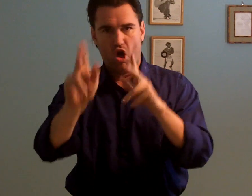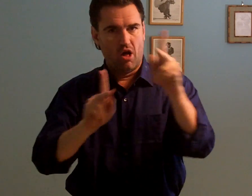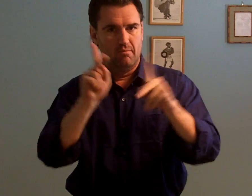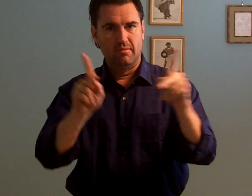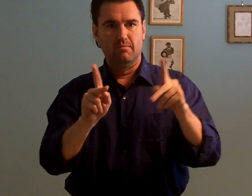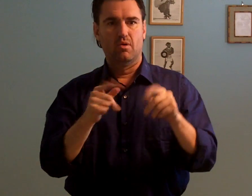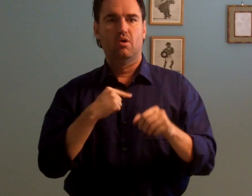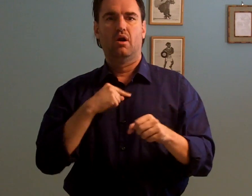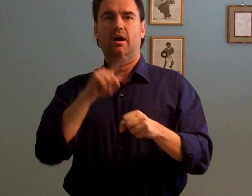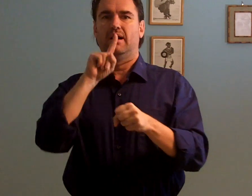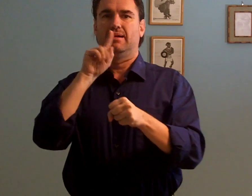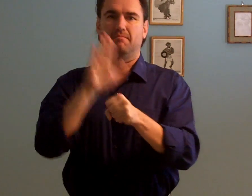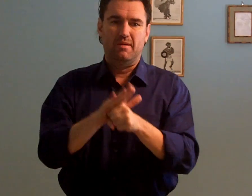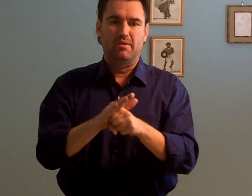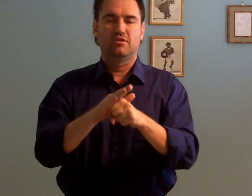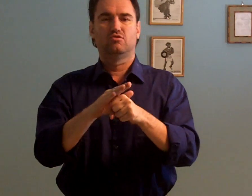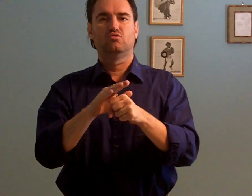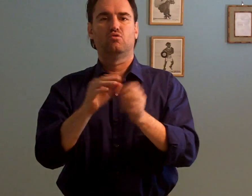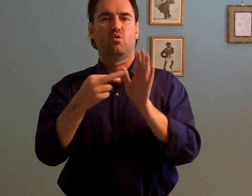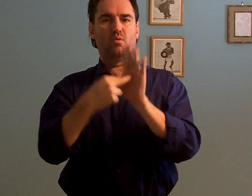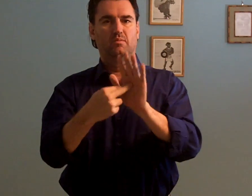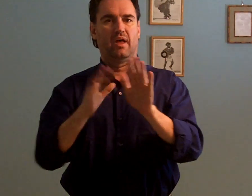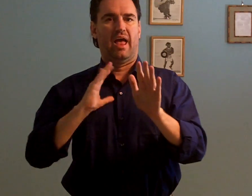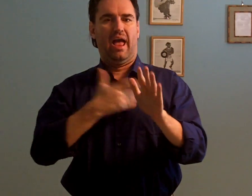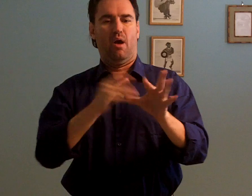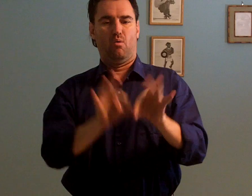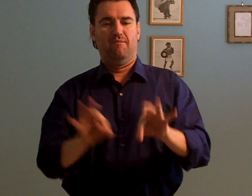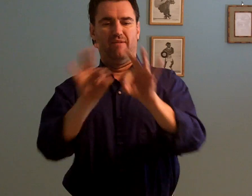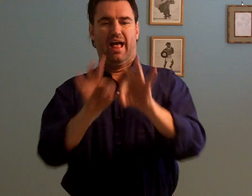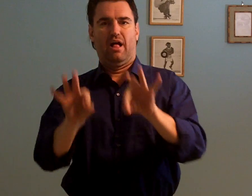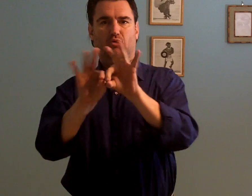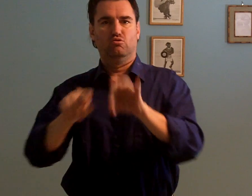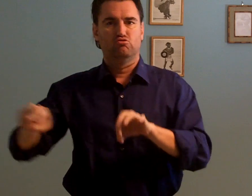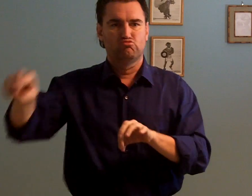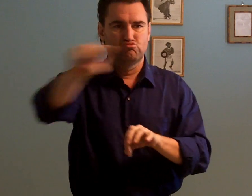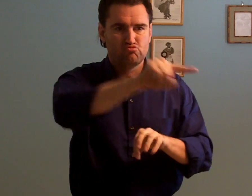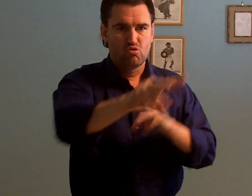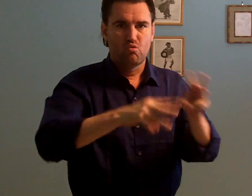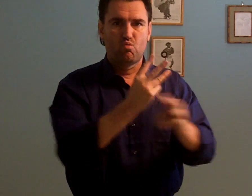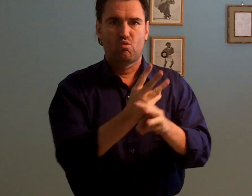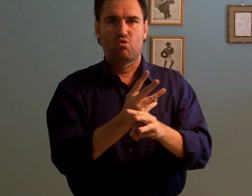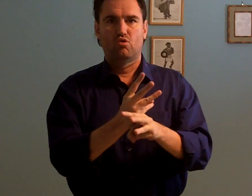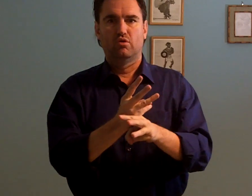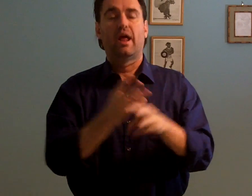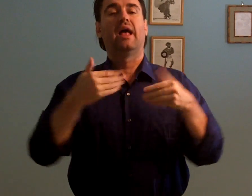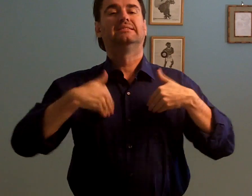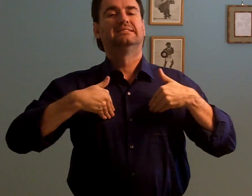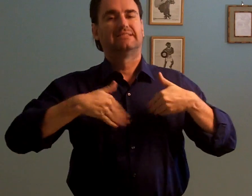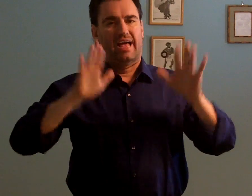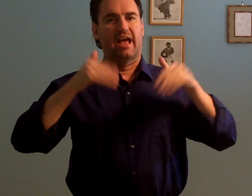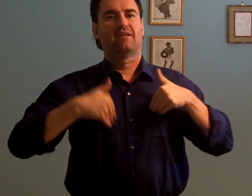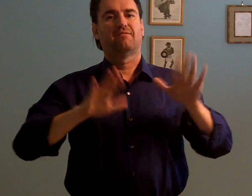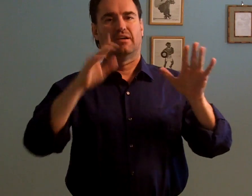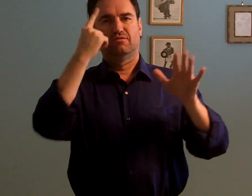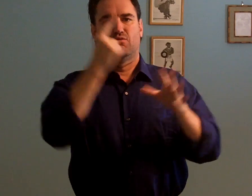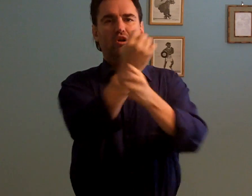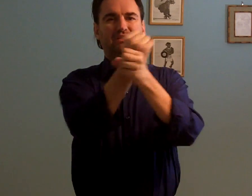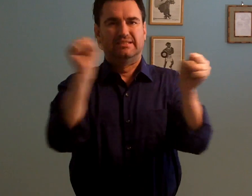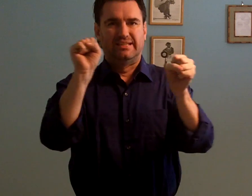abroad, and our sacrifices to make the world a safer place. Let us remember that we can do these